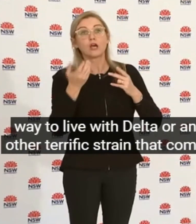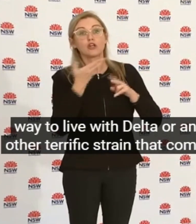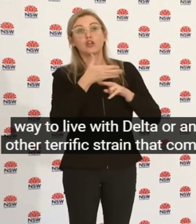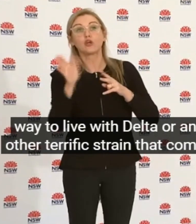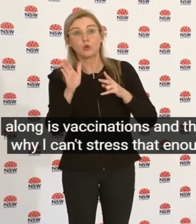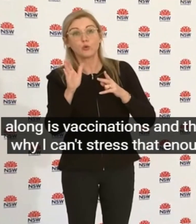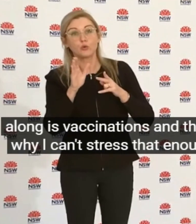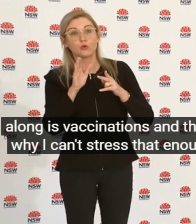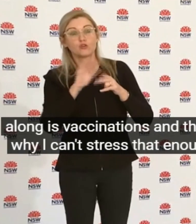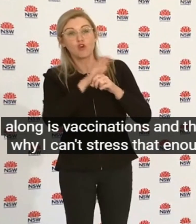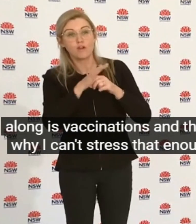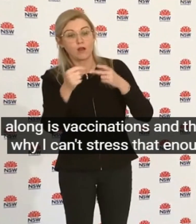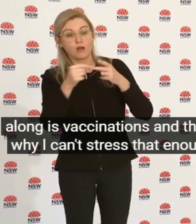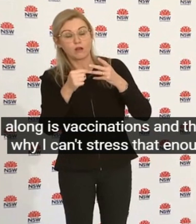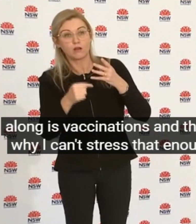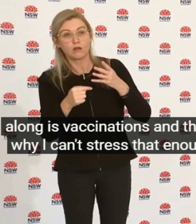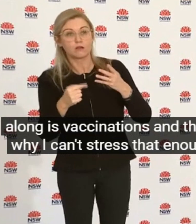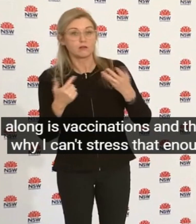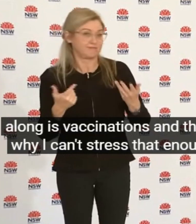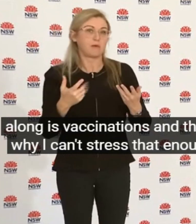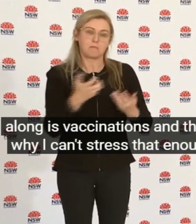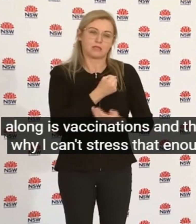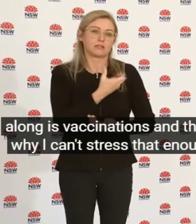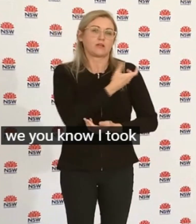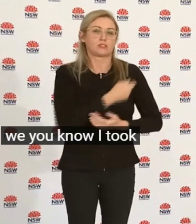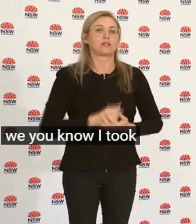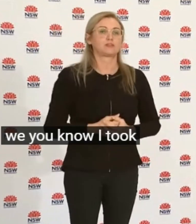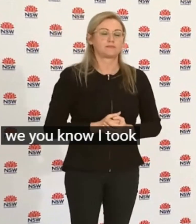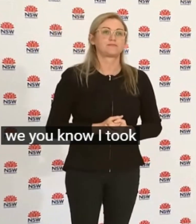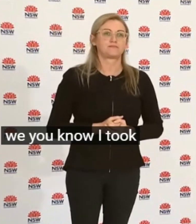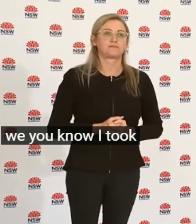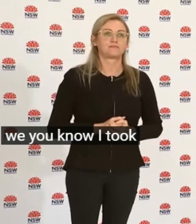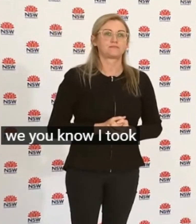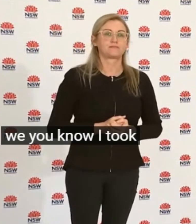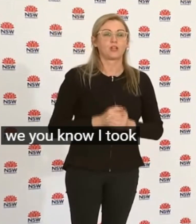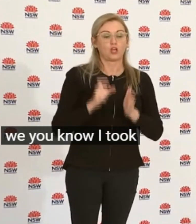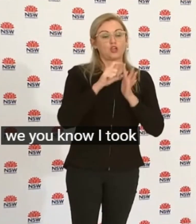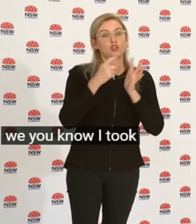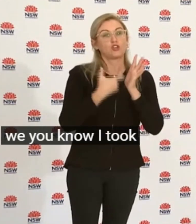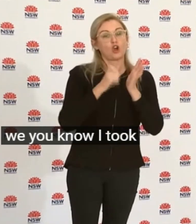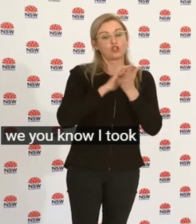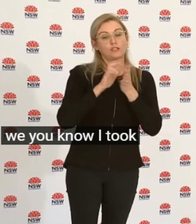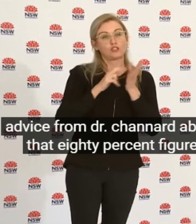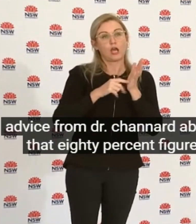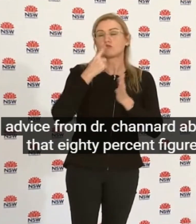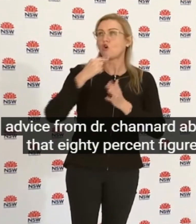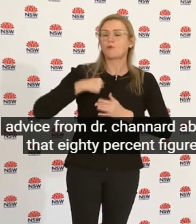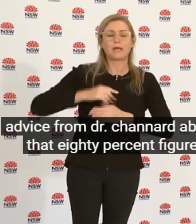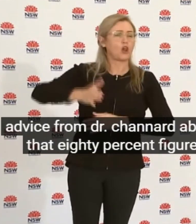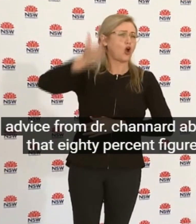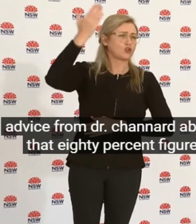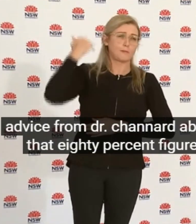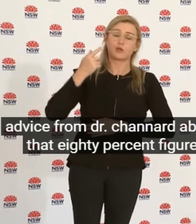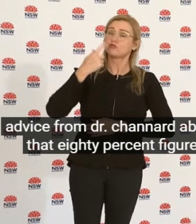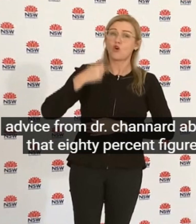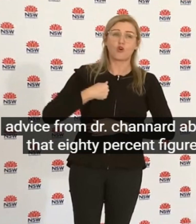can't stress that enough. I took advice from Dr. Chant about that 80% figure months ago, and I've been talking about that 80% for months.